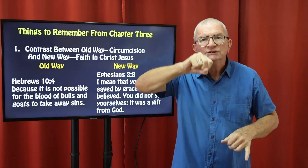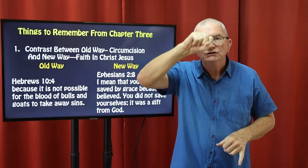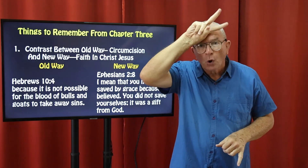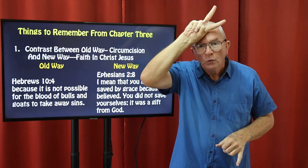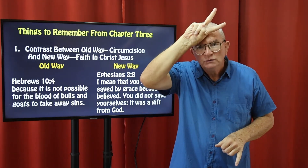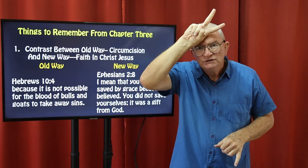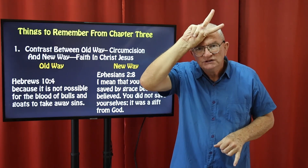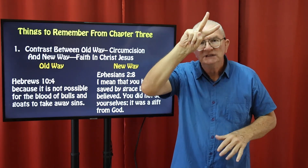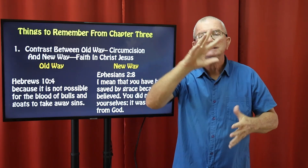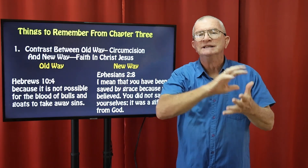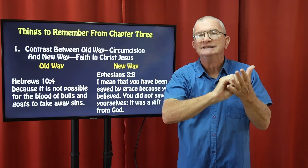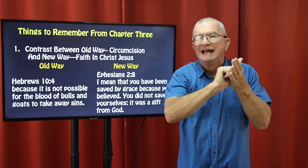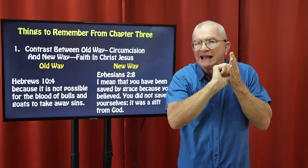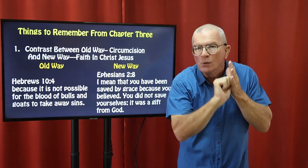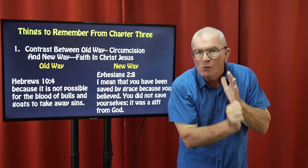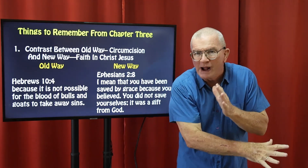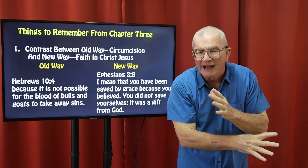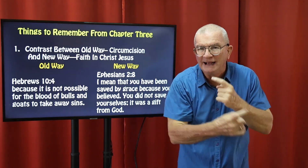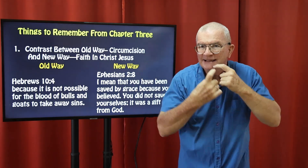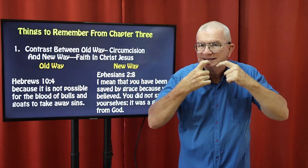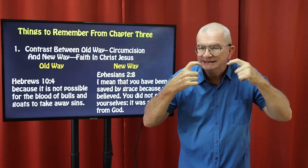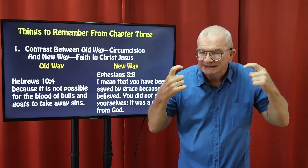and goats to take away sin.